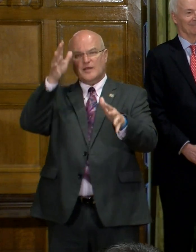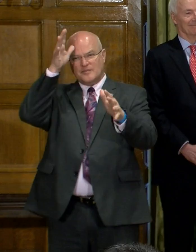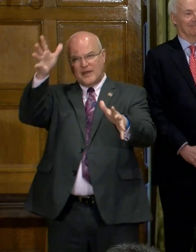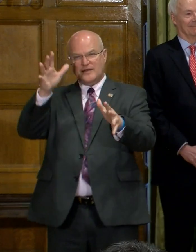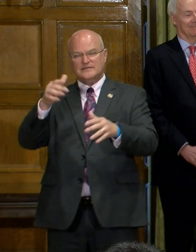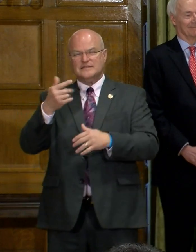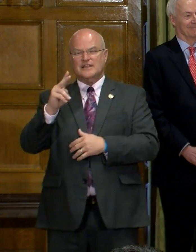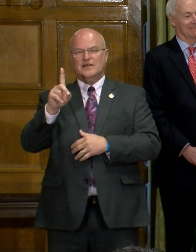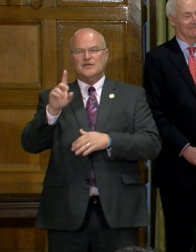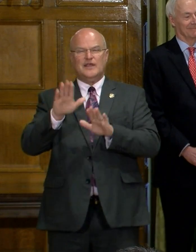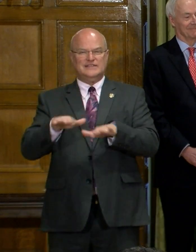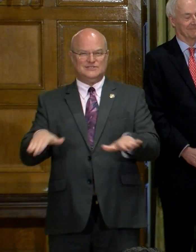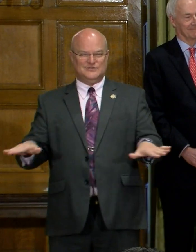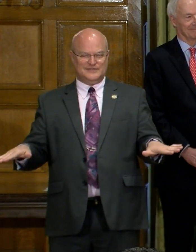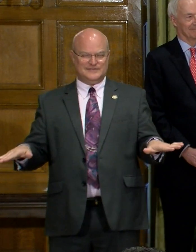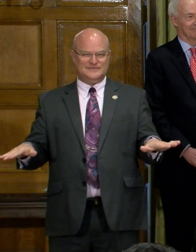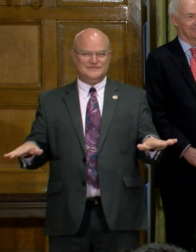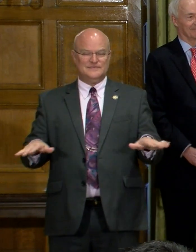and grandchildren.